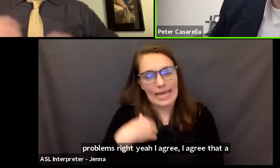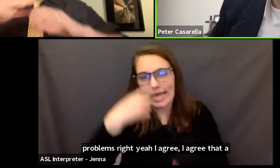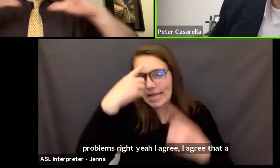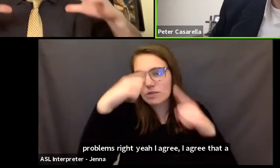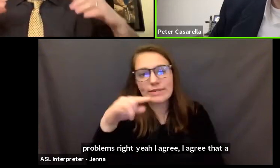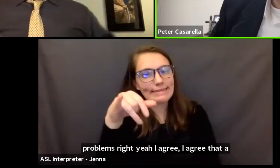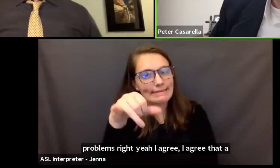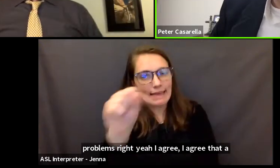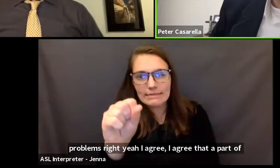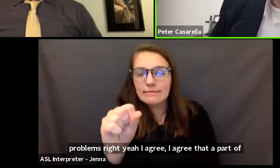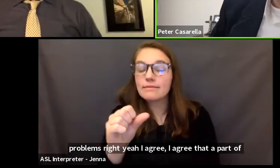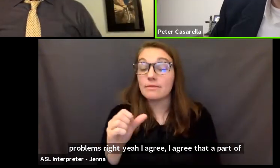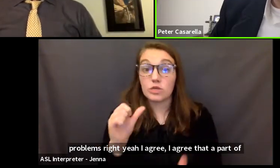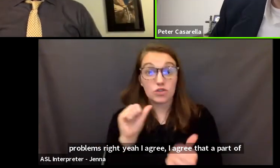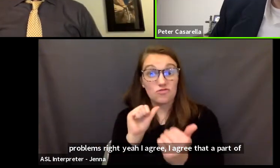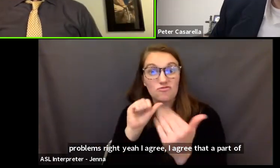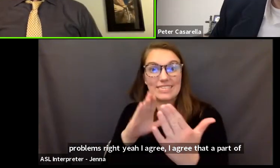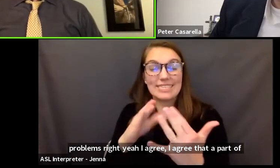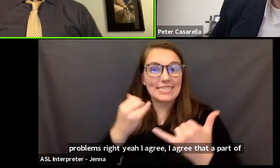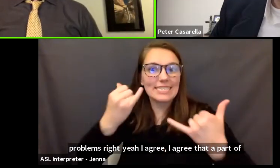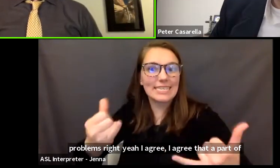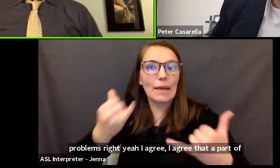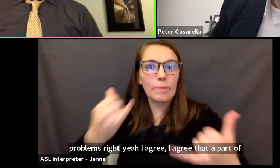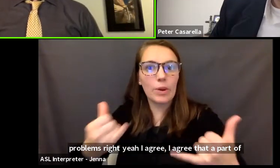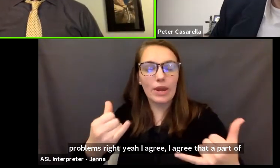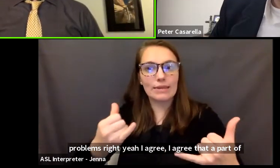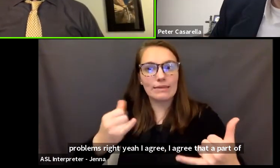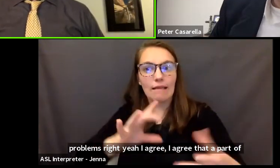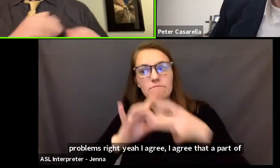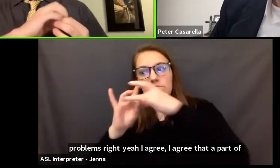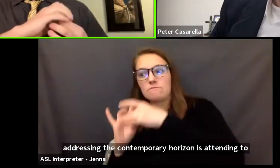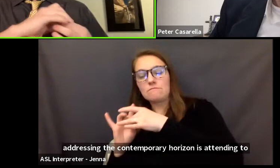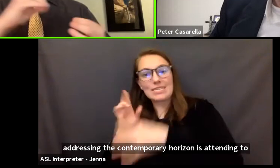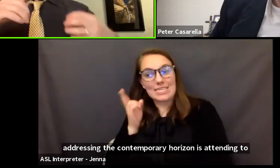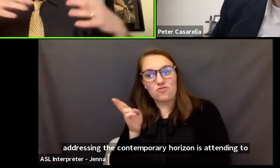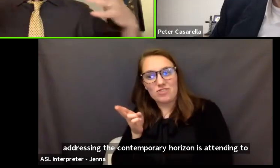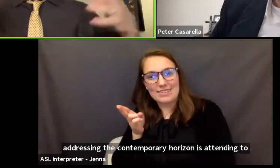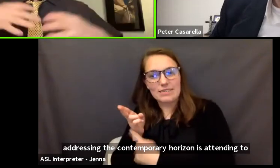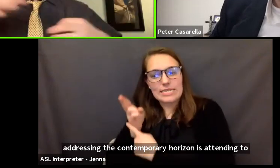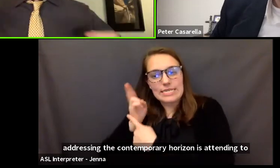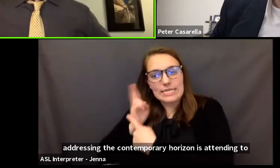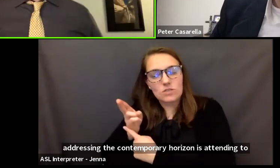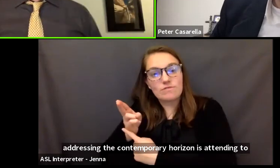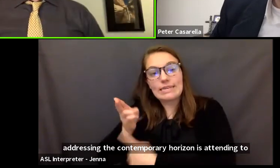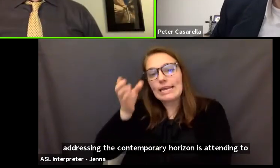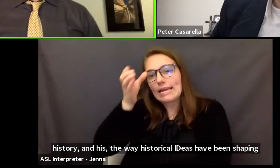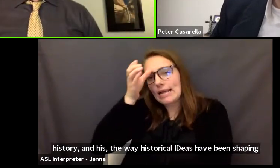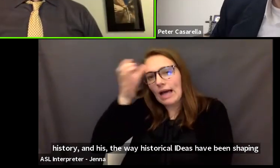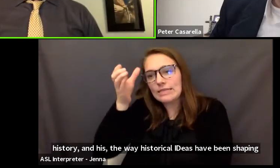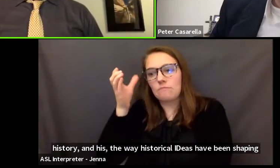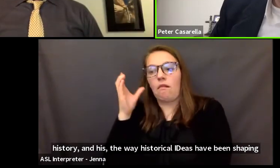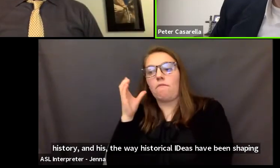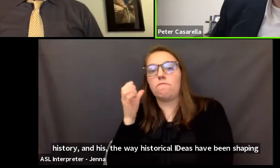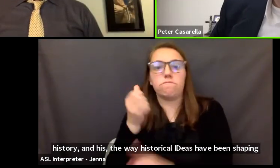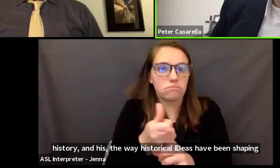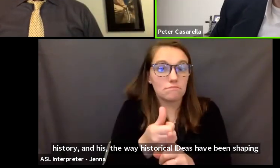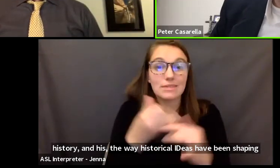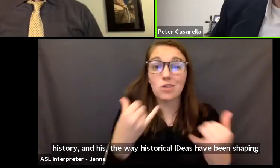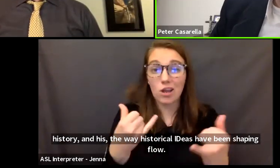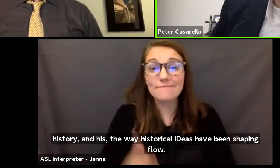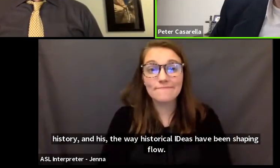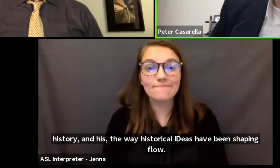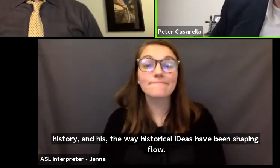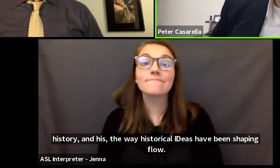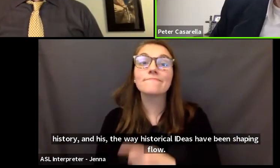contemporary horizon is attending to history and the way historical ideas have been shaped and formed. Thank you, Dr.